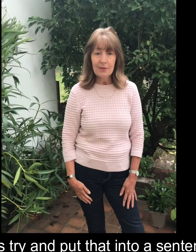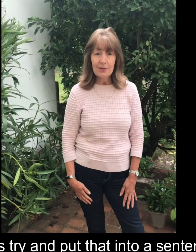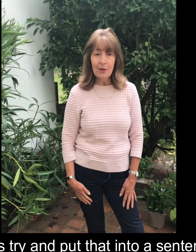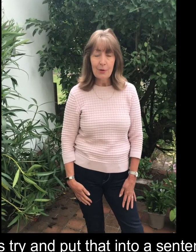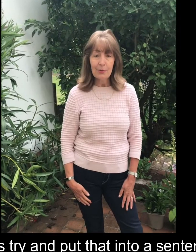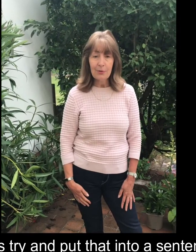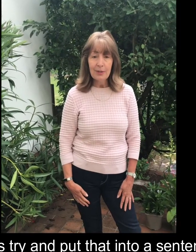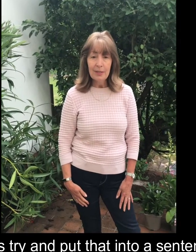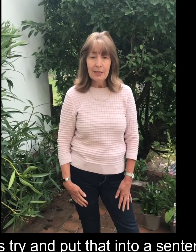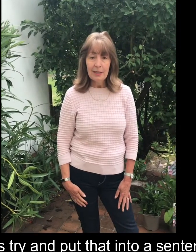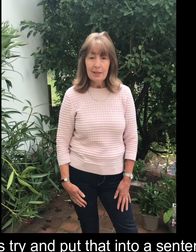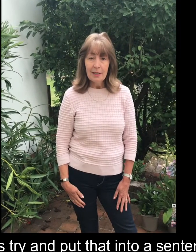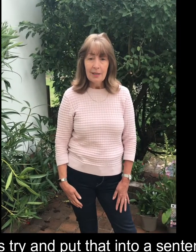So,